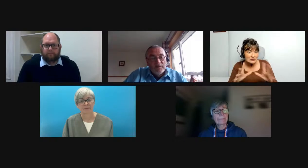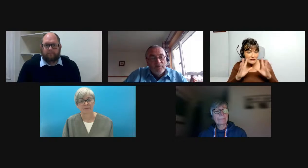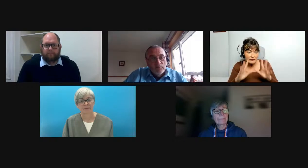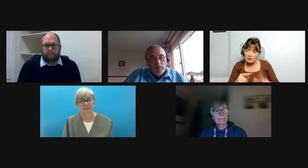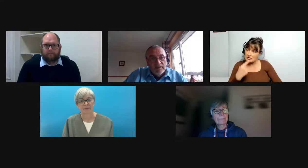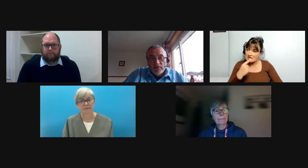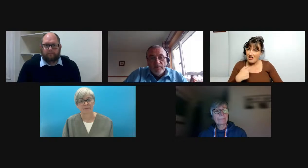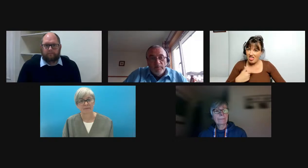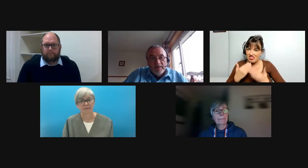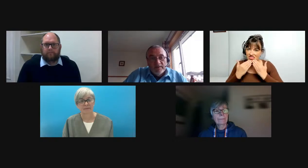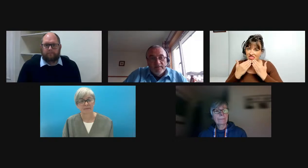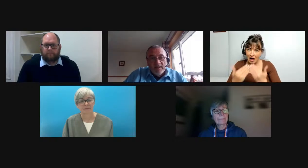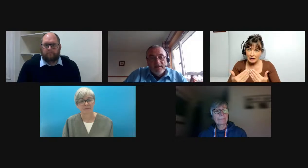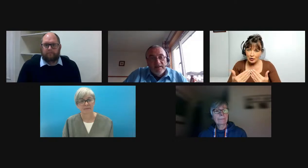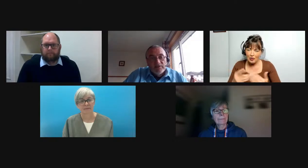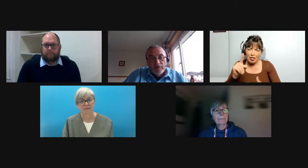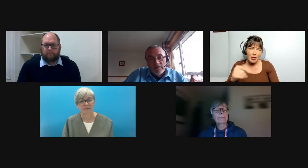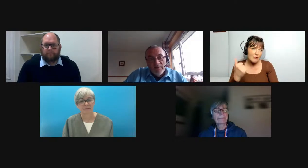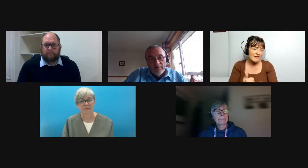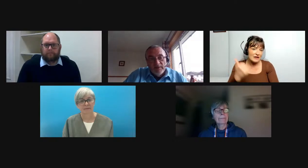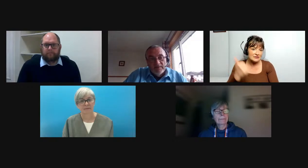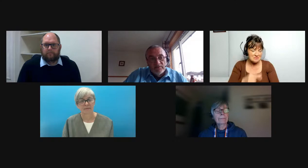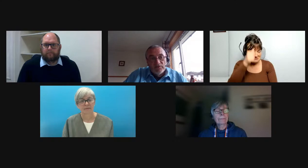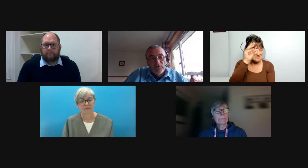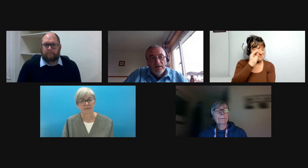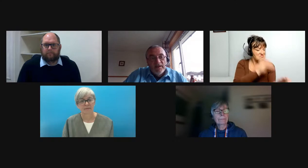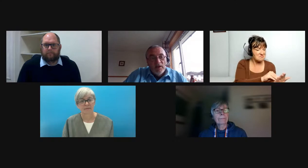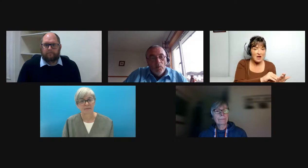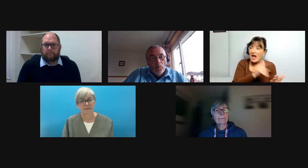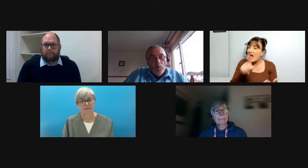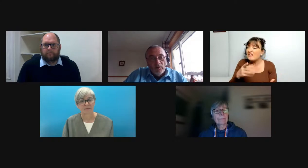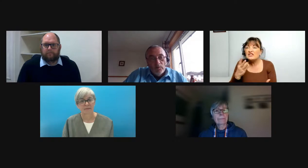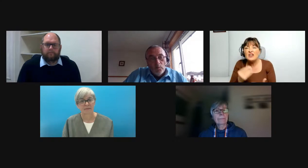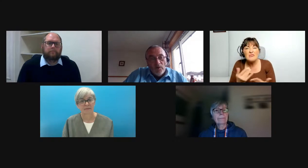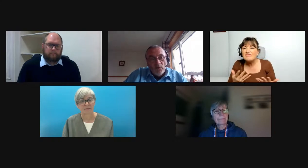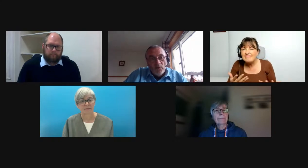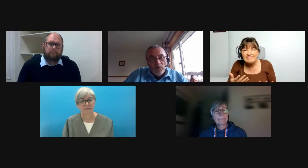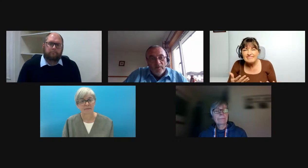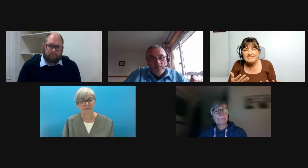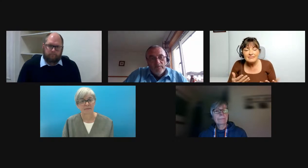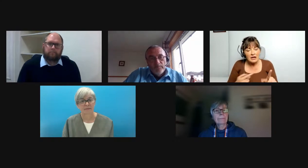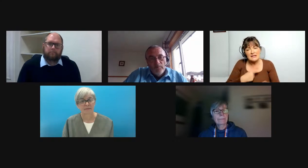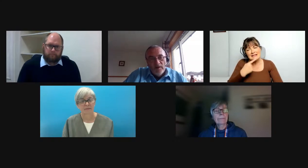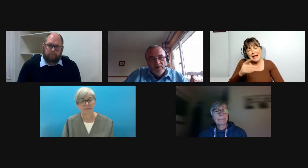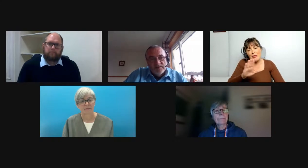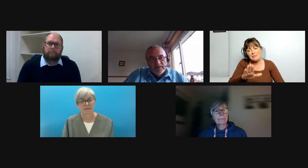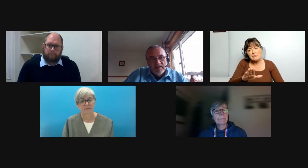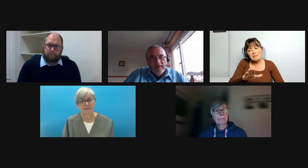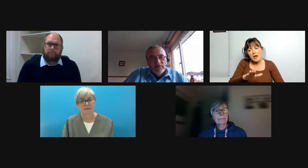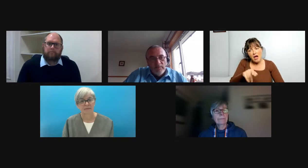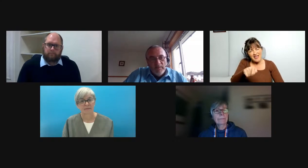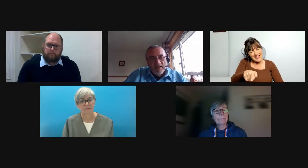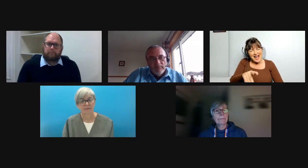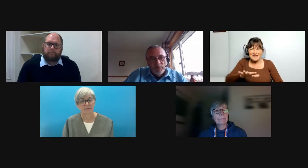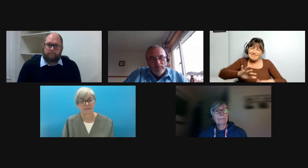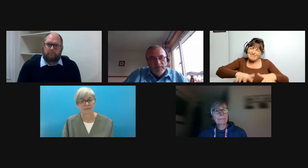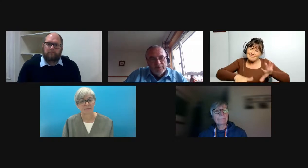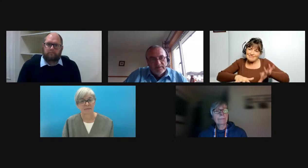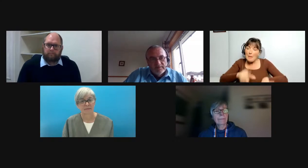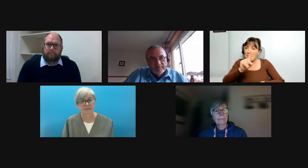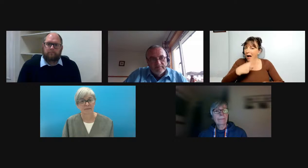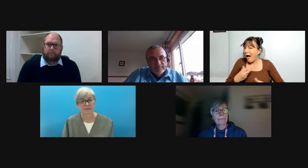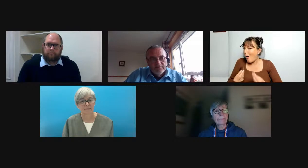If something didn't work well, say this could have been better, and here's how to make it better. So work with